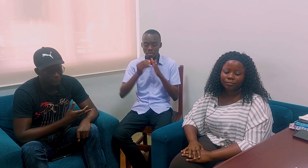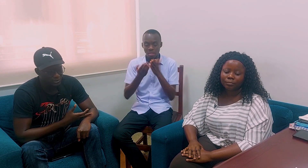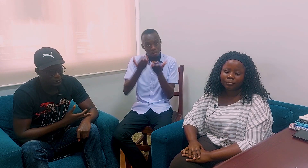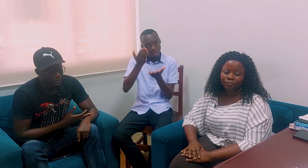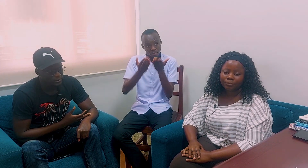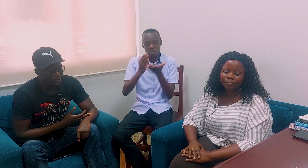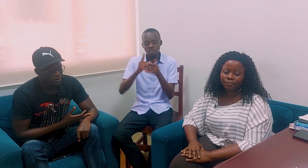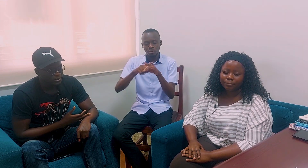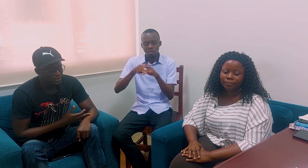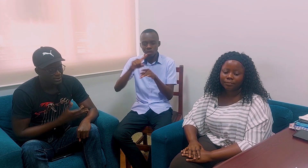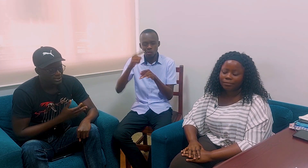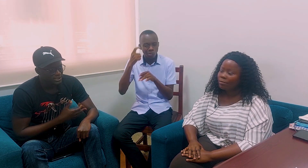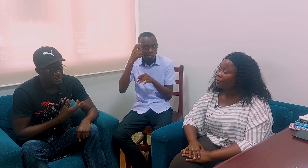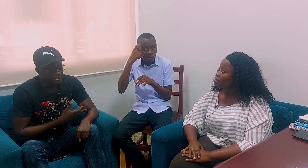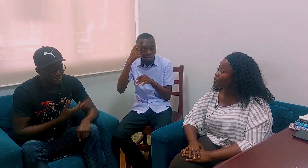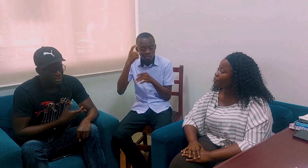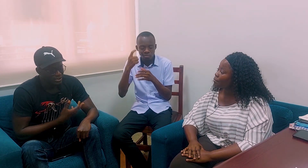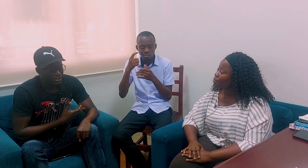actually feel,